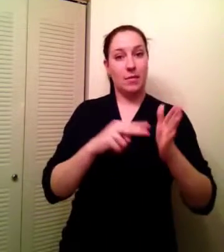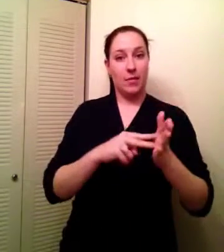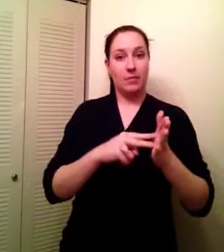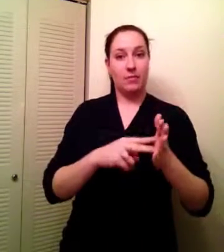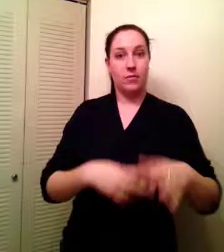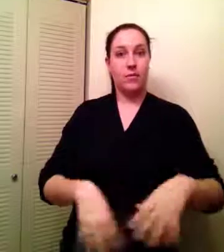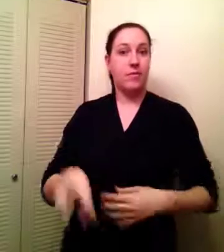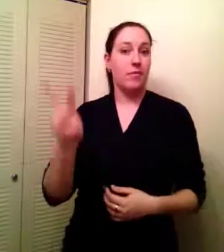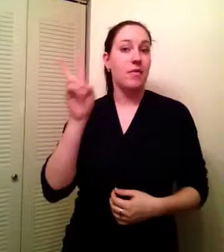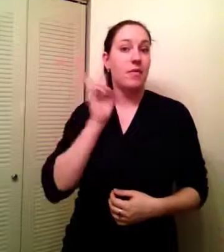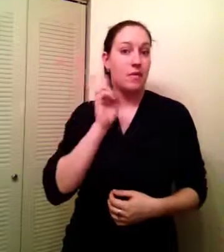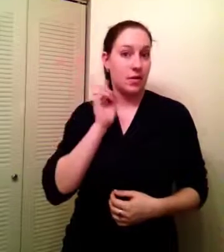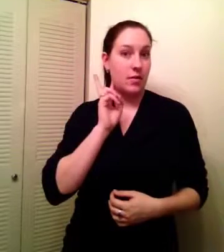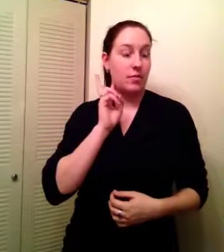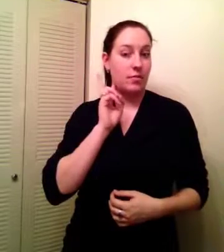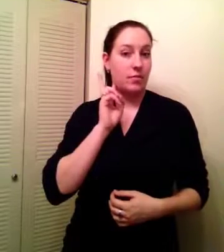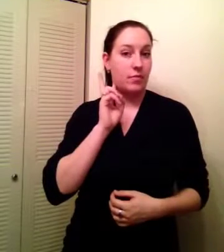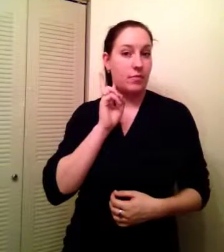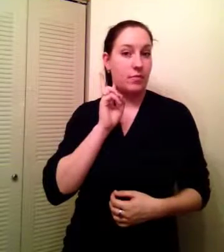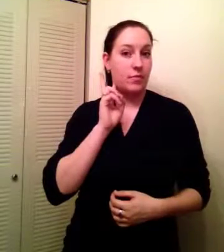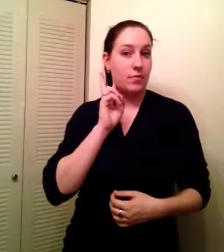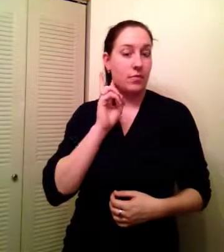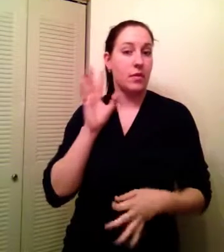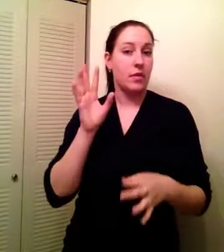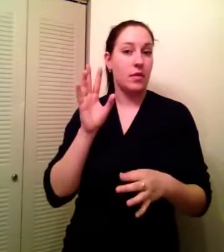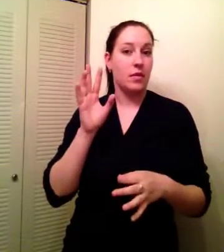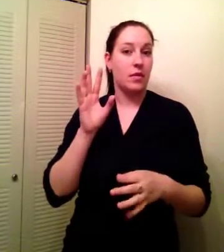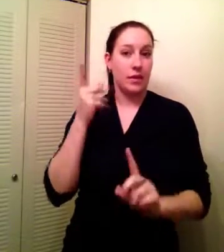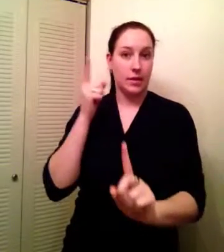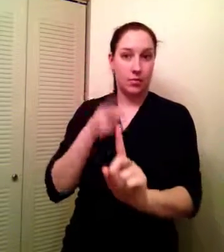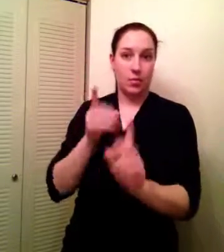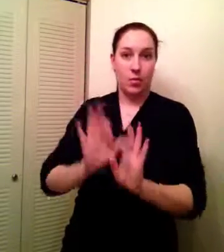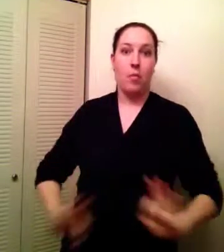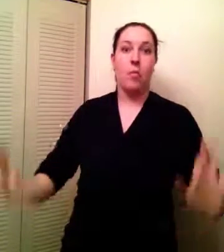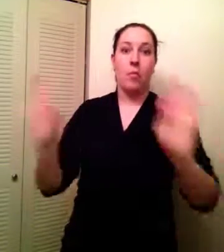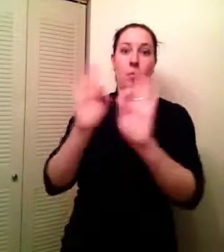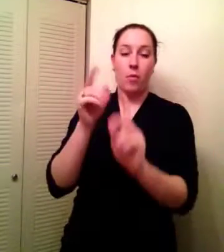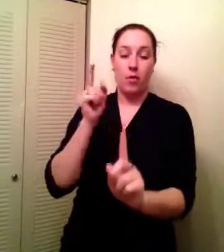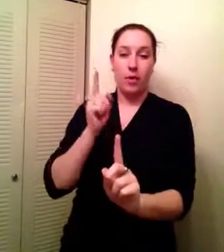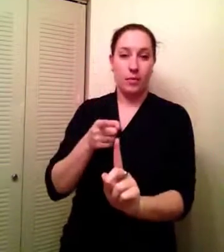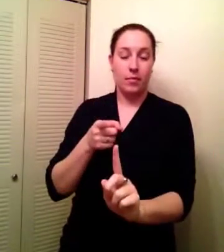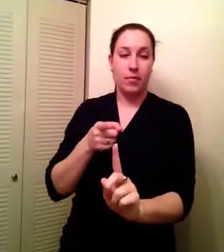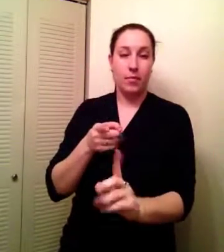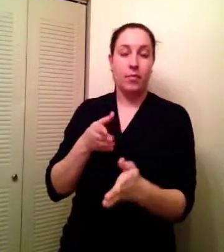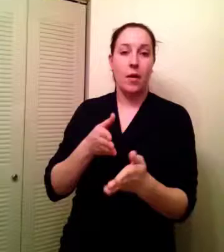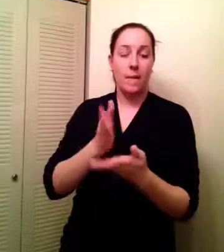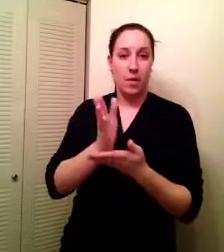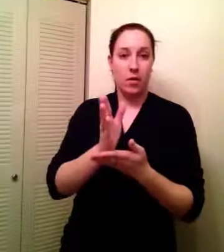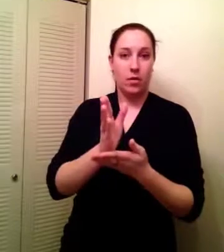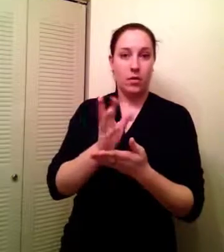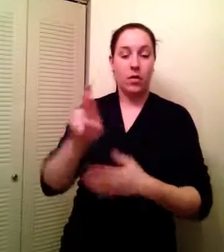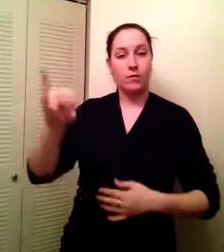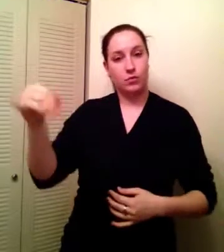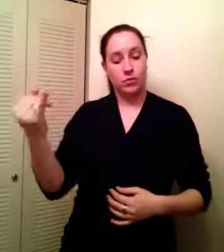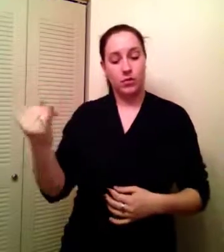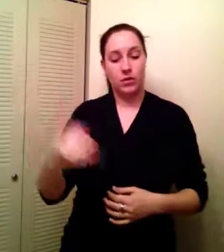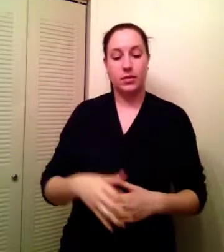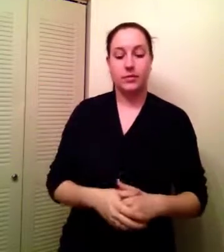And it focuses also on reintegration. It focuses on repairing